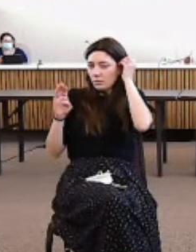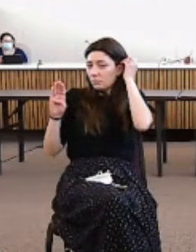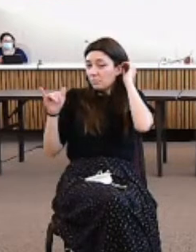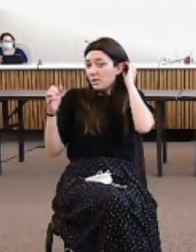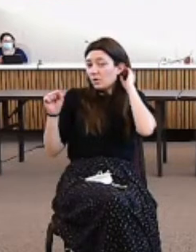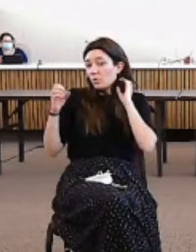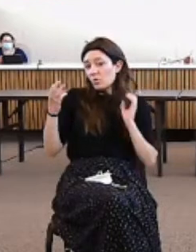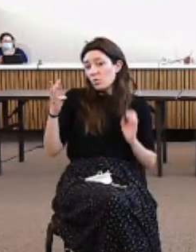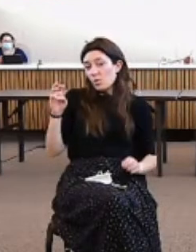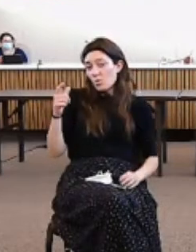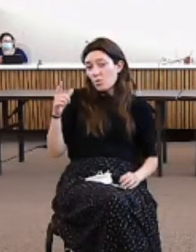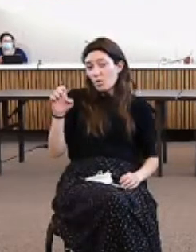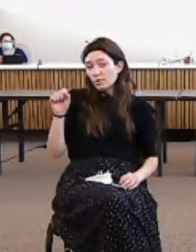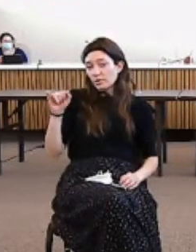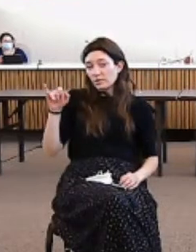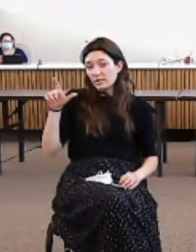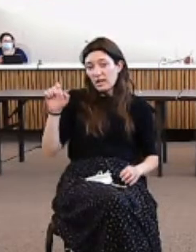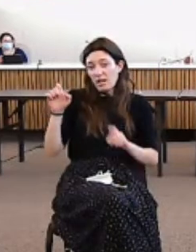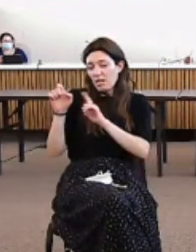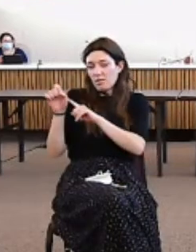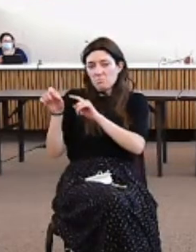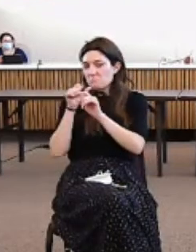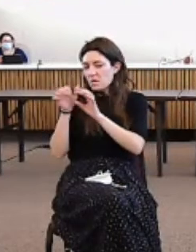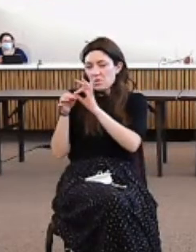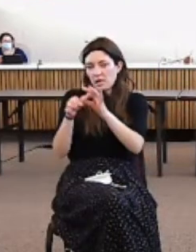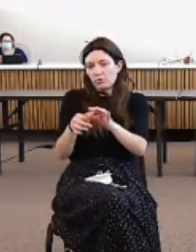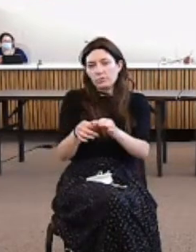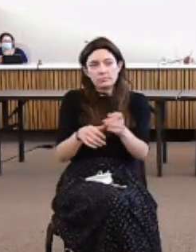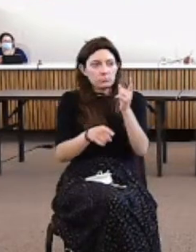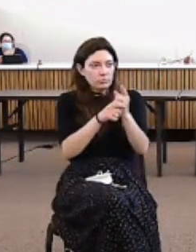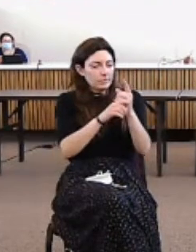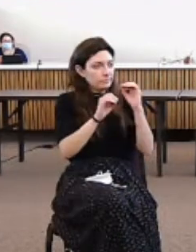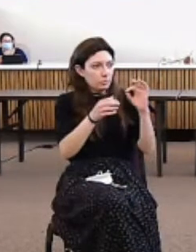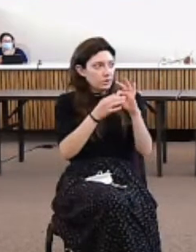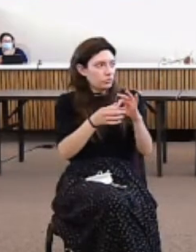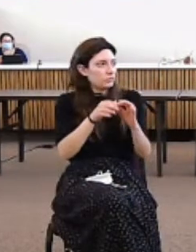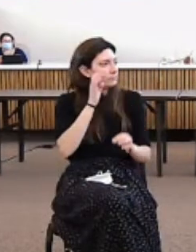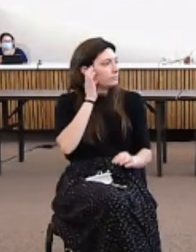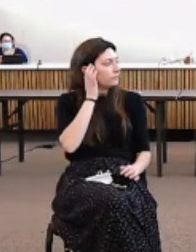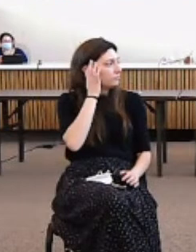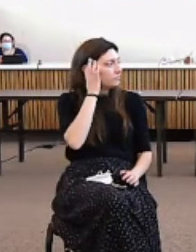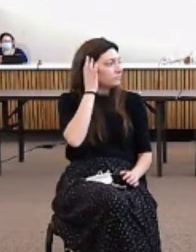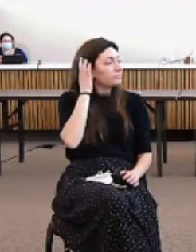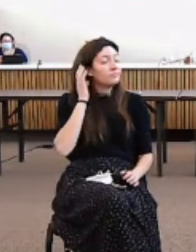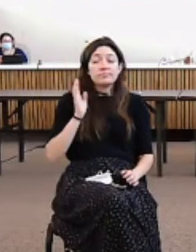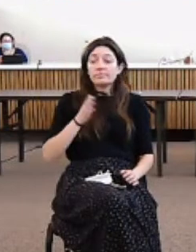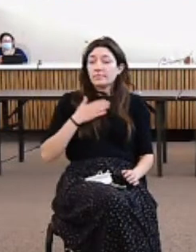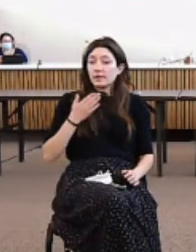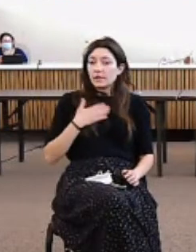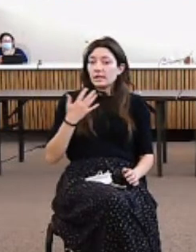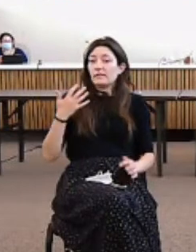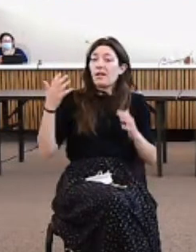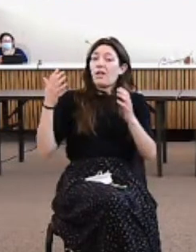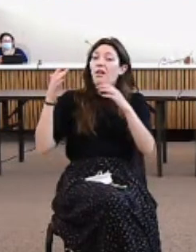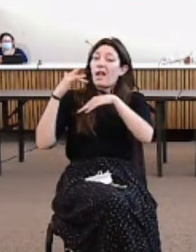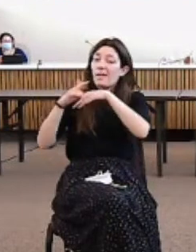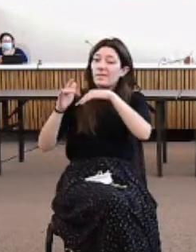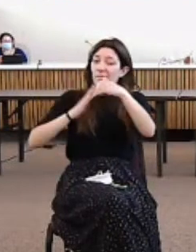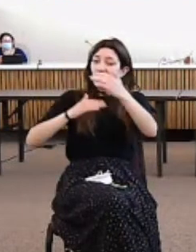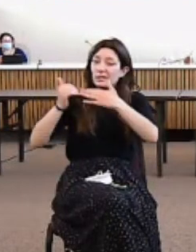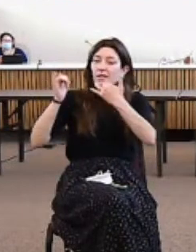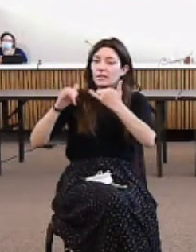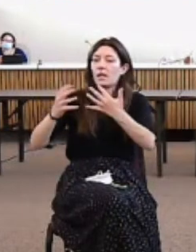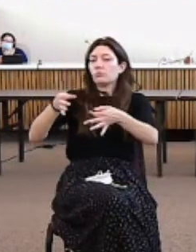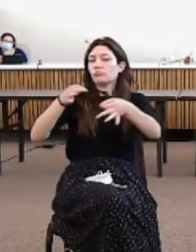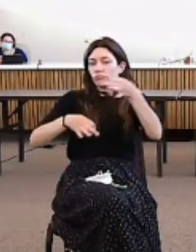town. Correct. There is no relation. I'm glad that another empty building is going to be eliminated. That's a positive